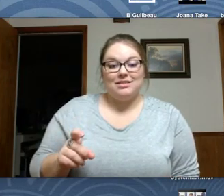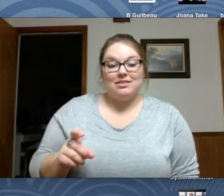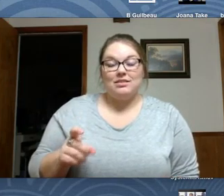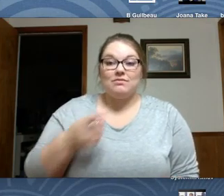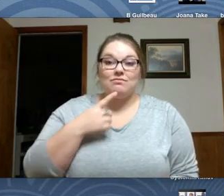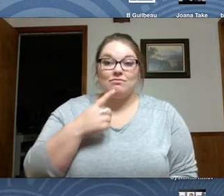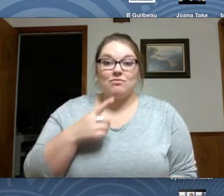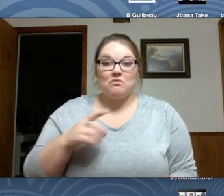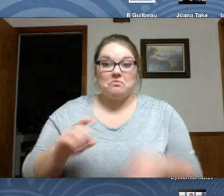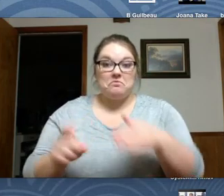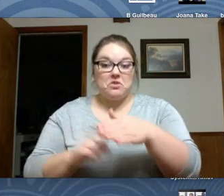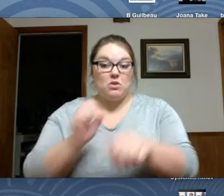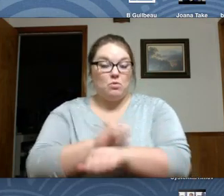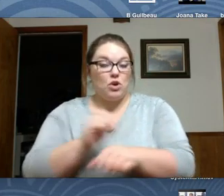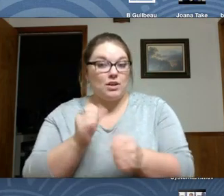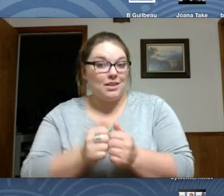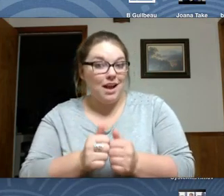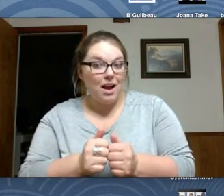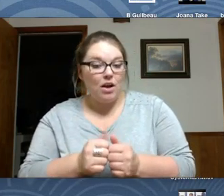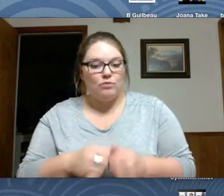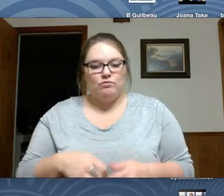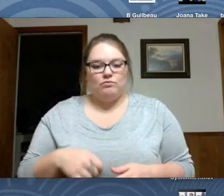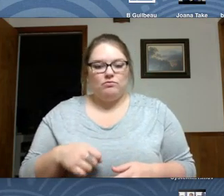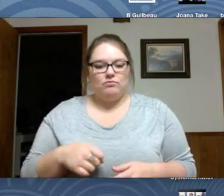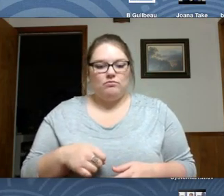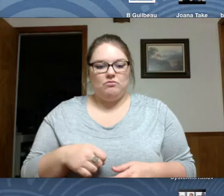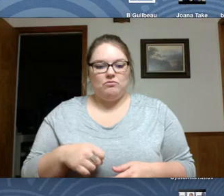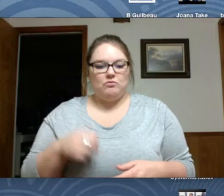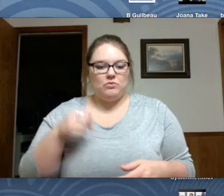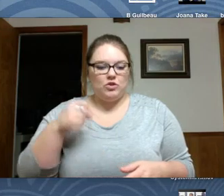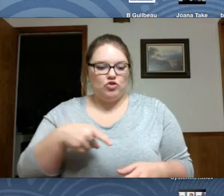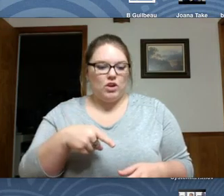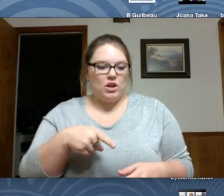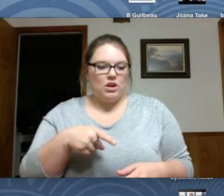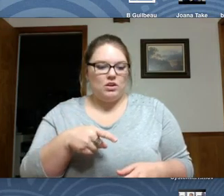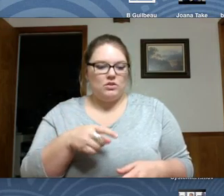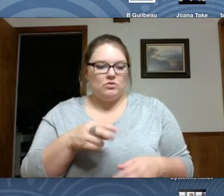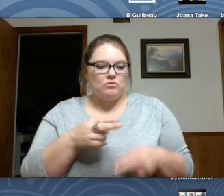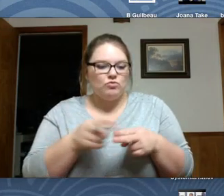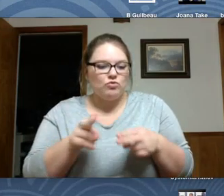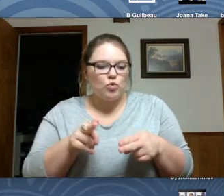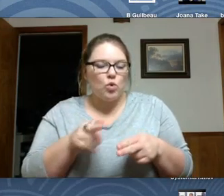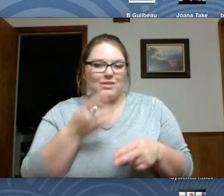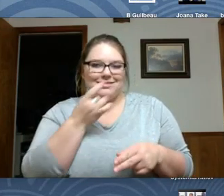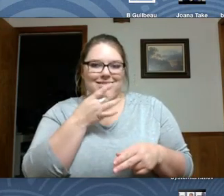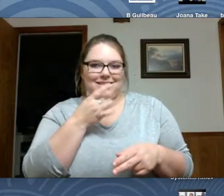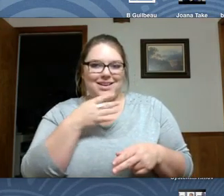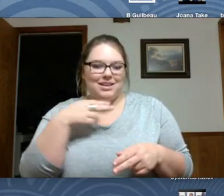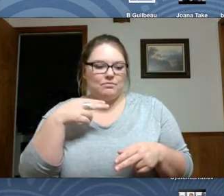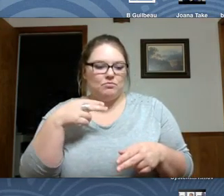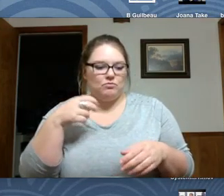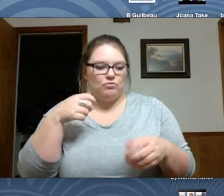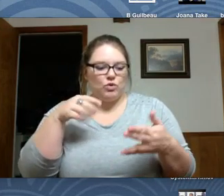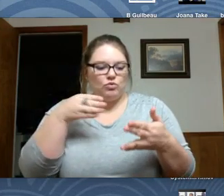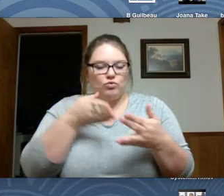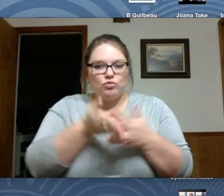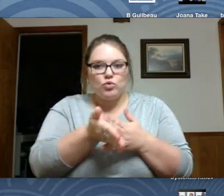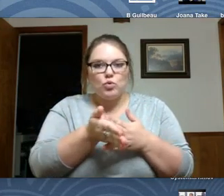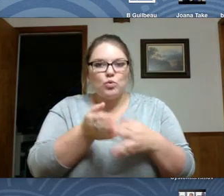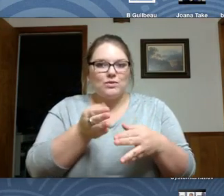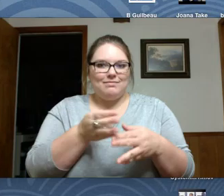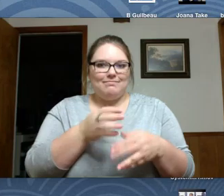by shining a very short pulse of light through the skin. The light comes